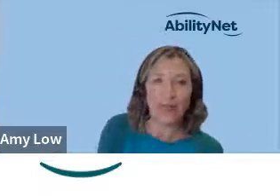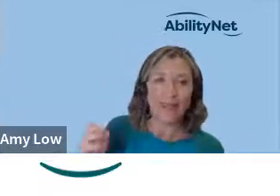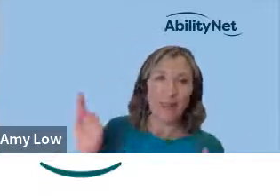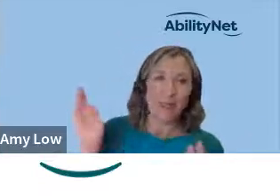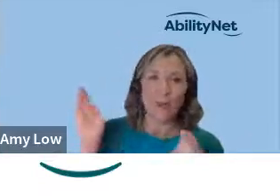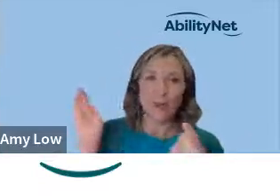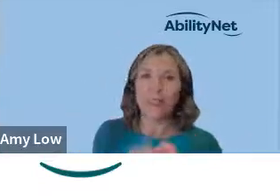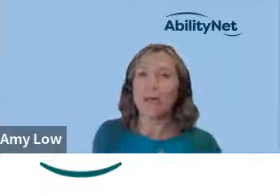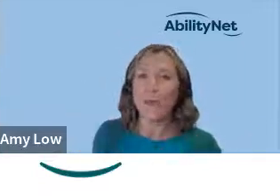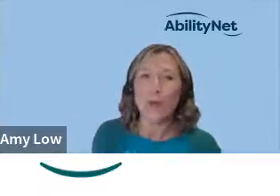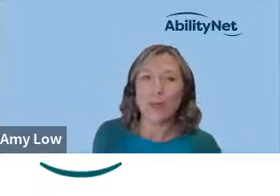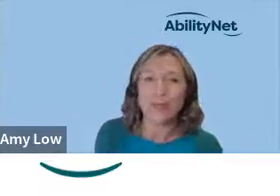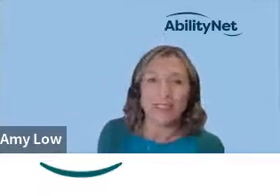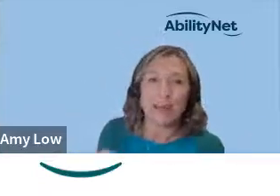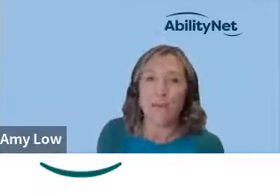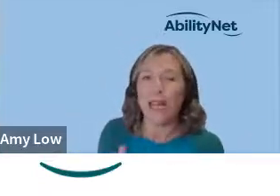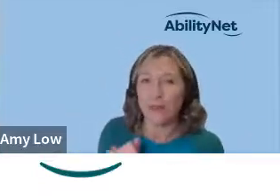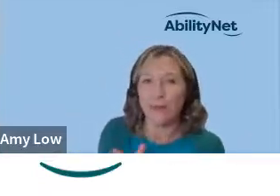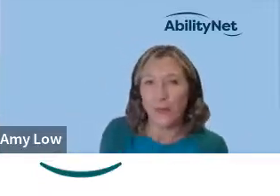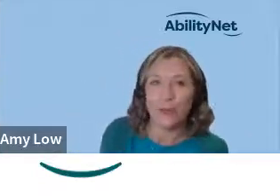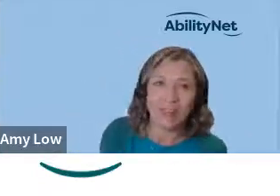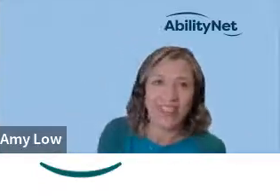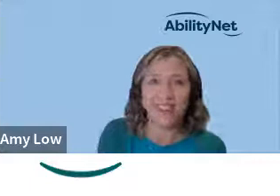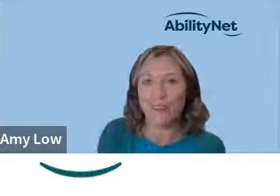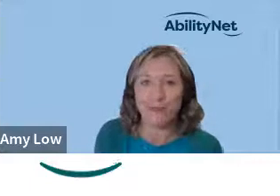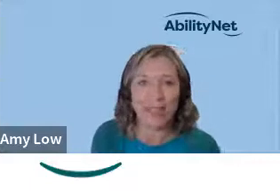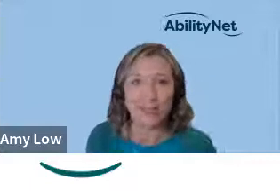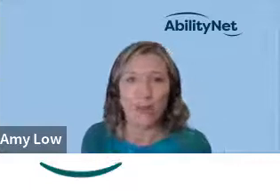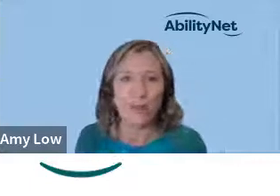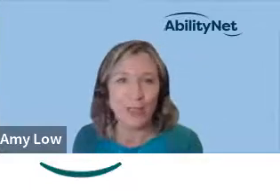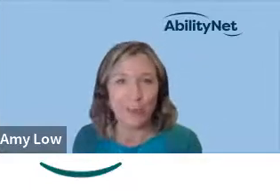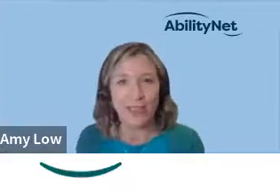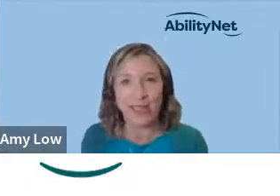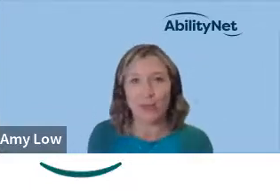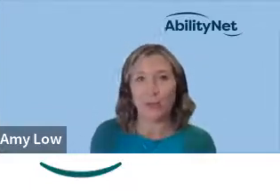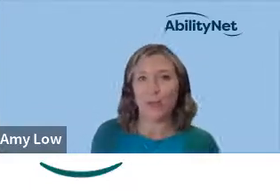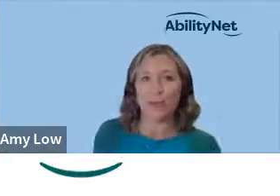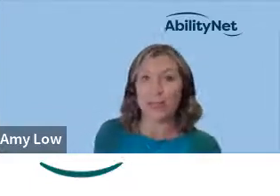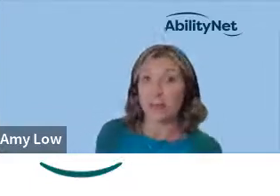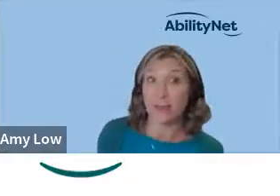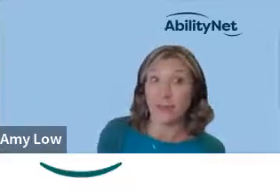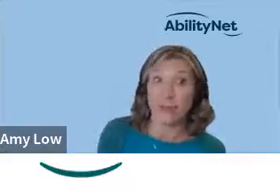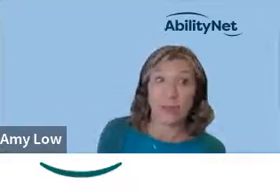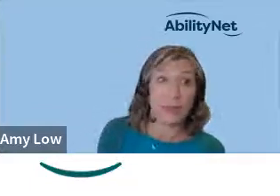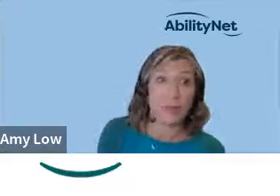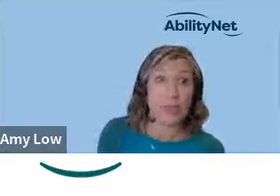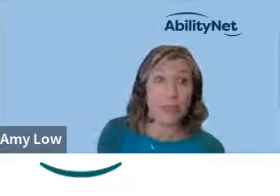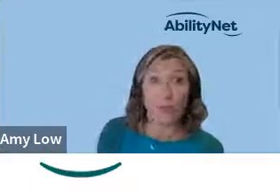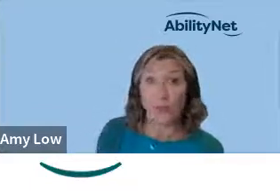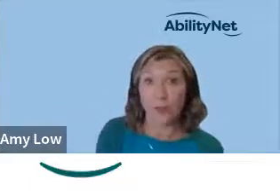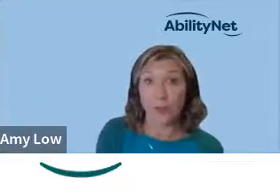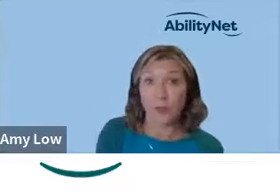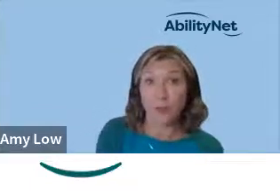hear about your single most impactful assistive technology or tech tool that makes a difference to the way